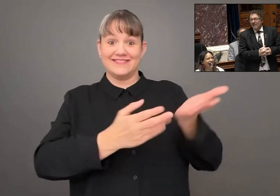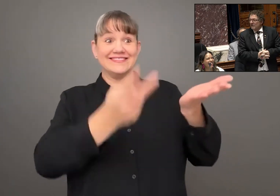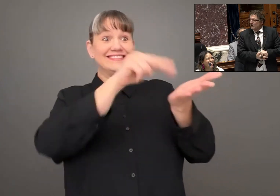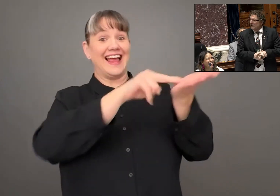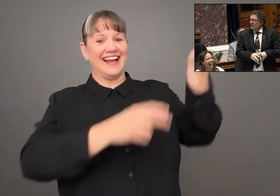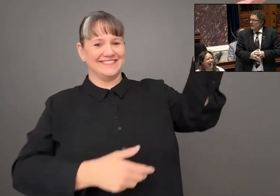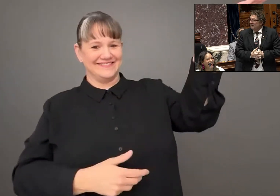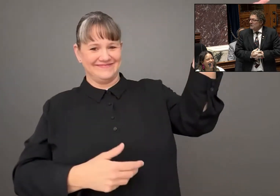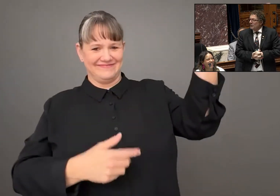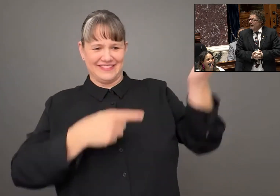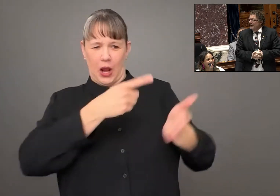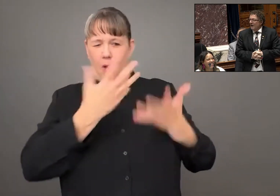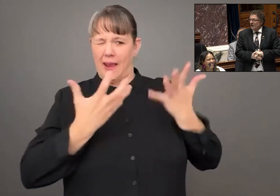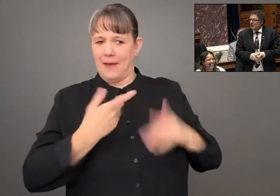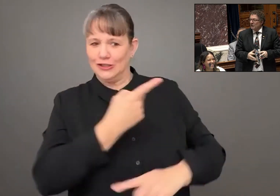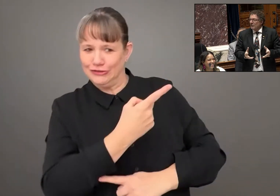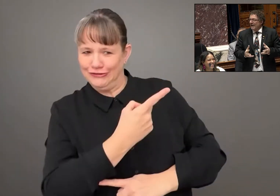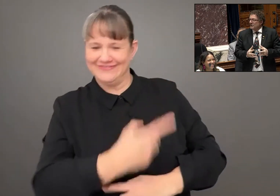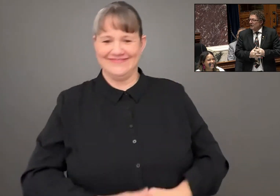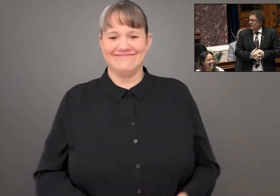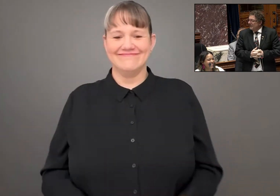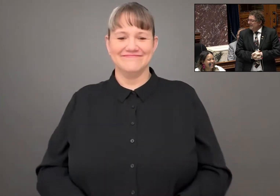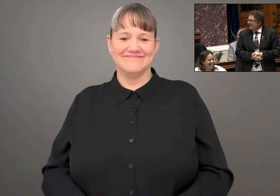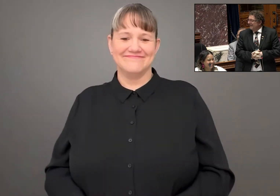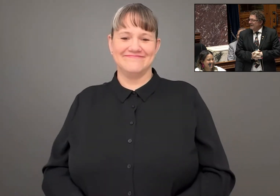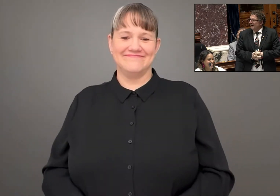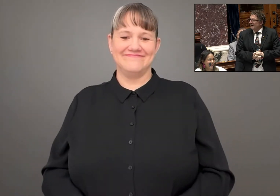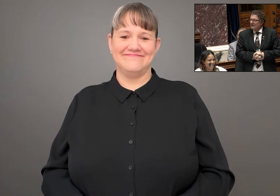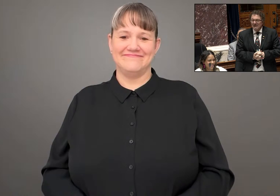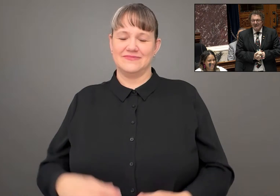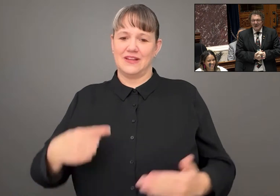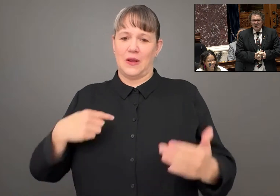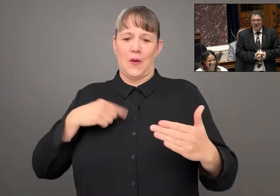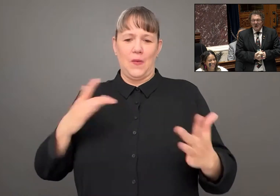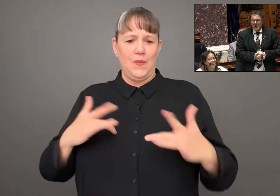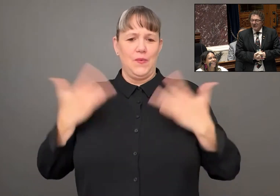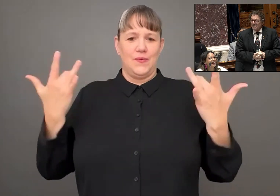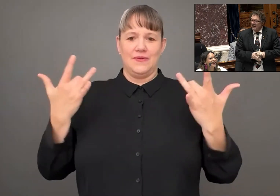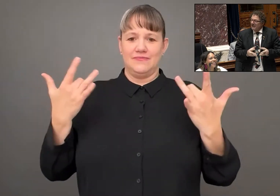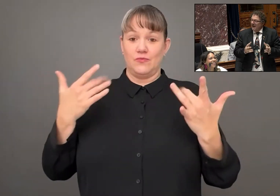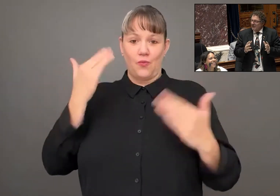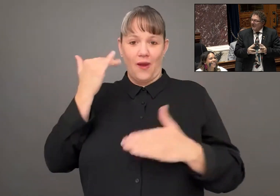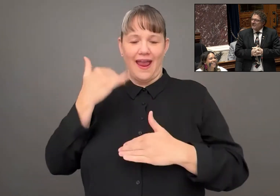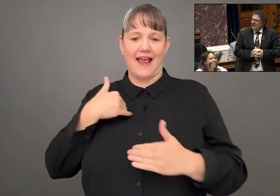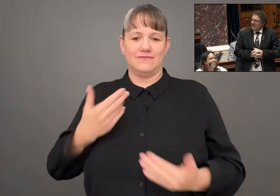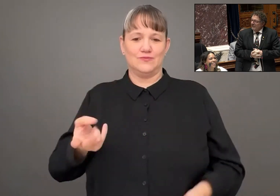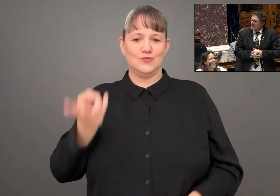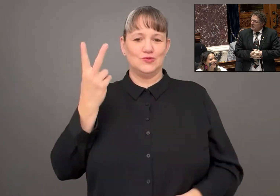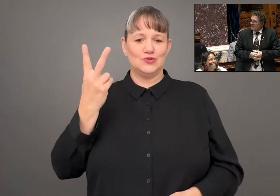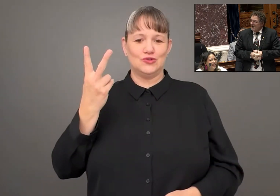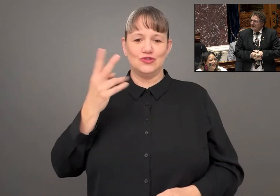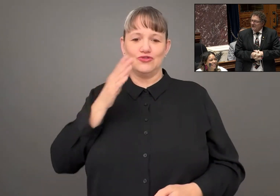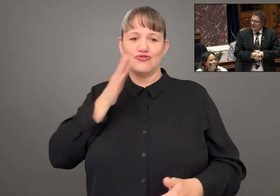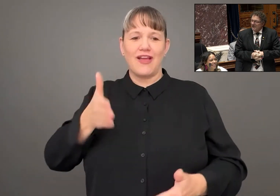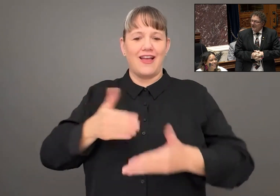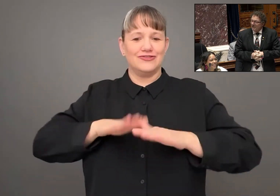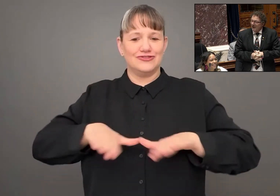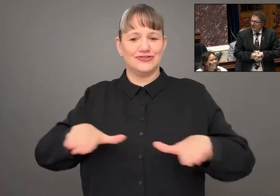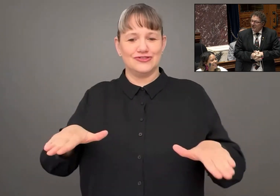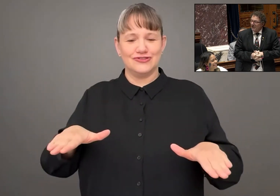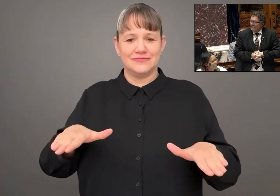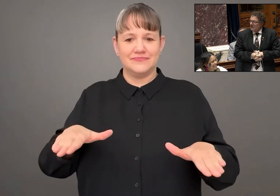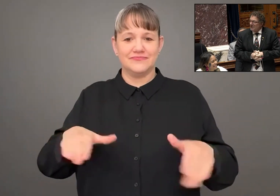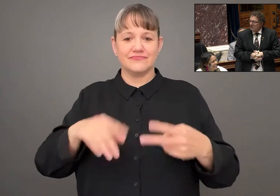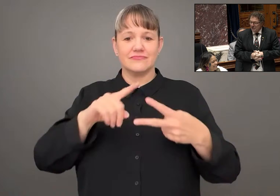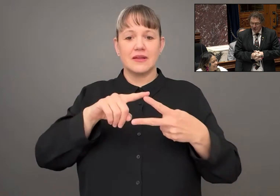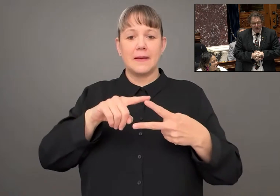We have the thrill of enjoying our two grandchildren, our grandson Barrett, who's 5, and